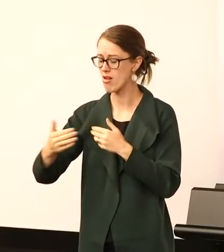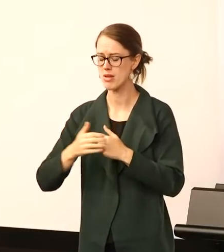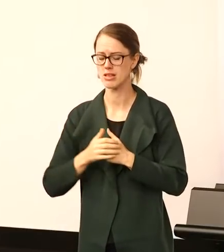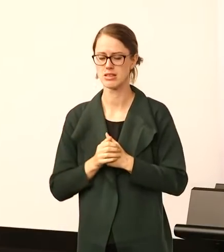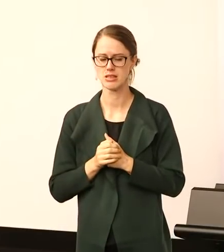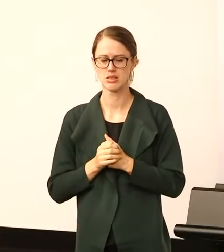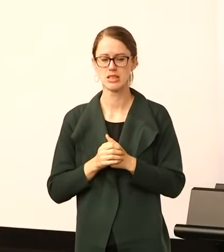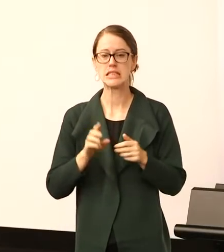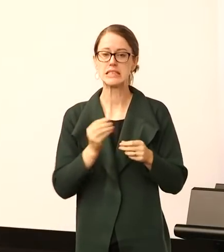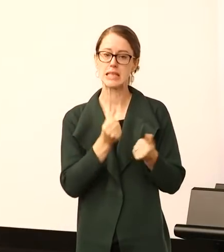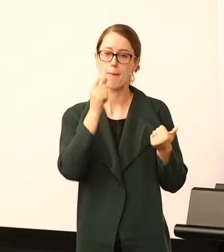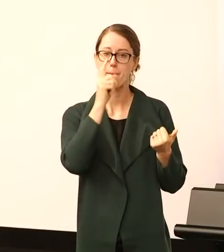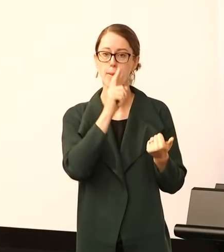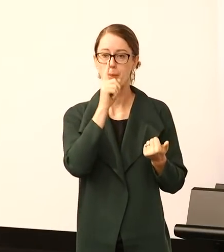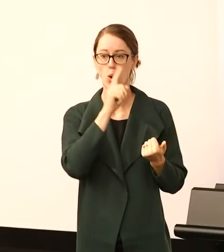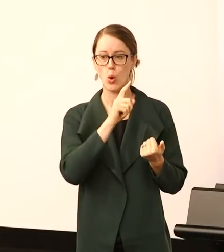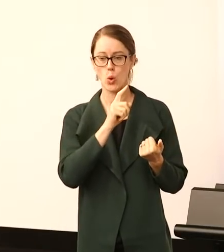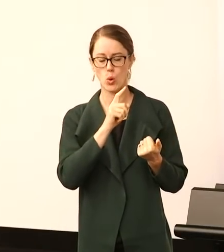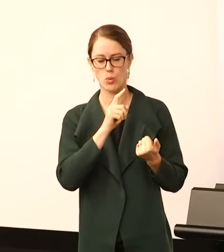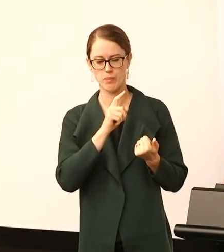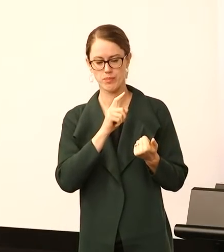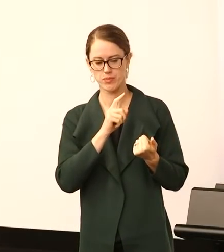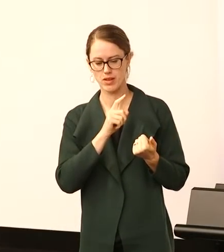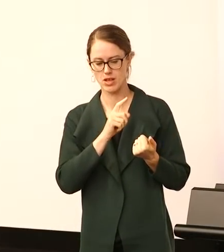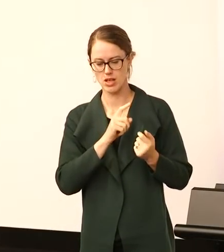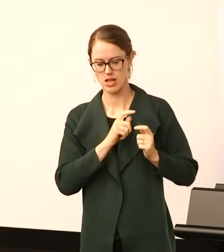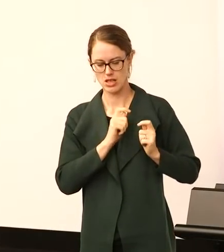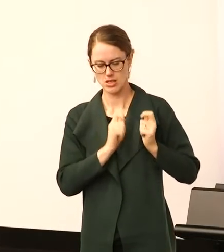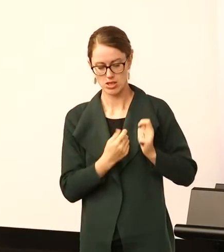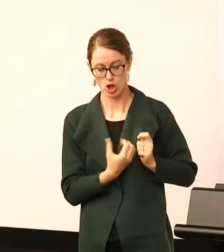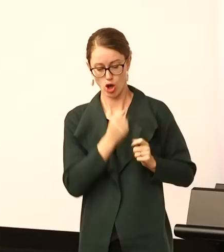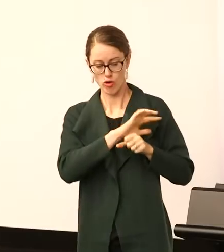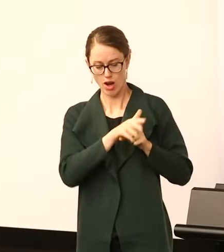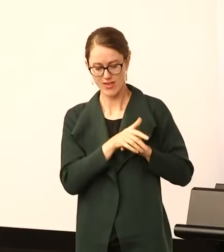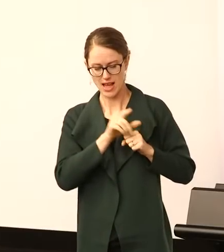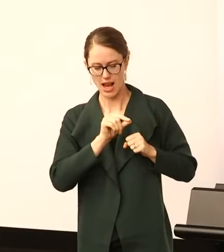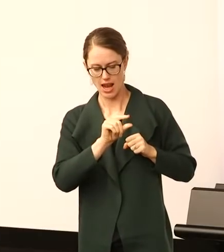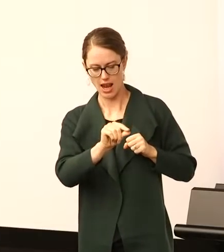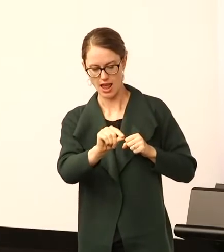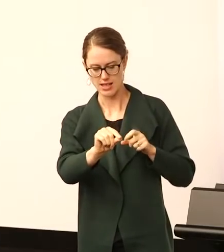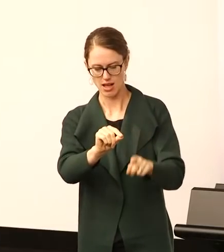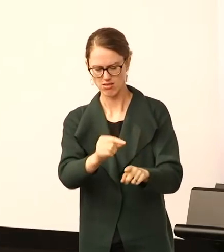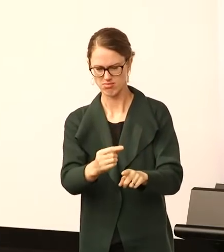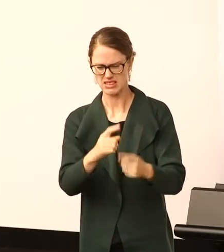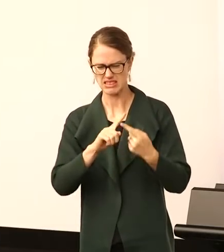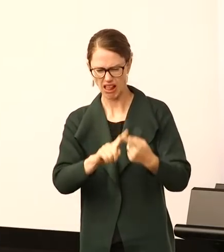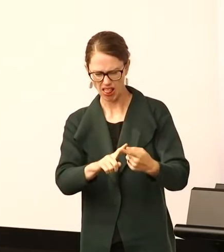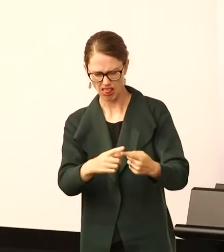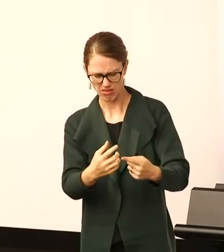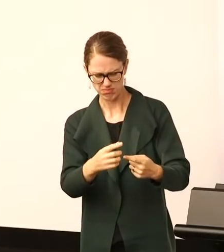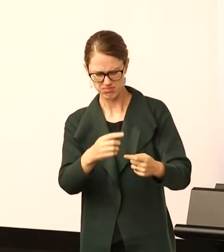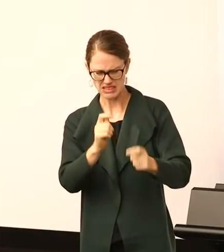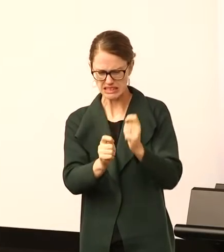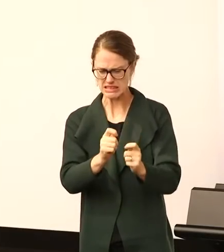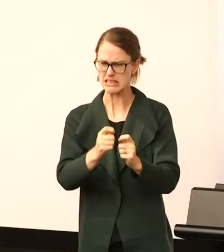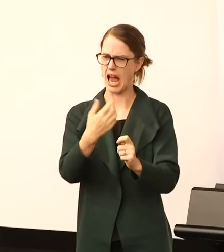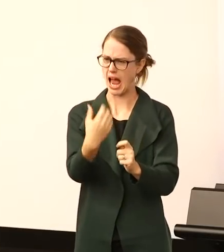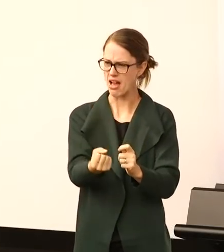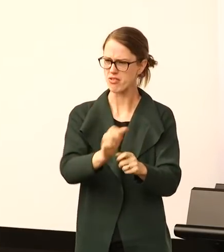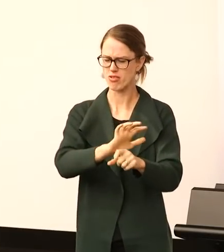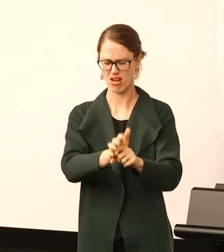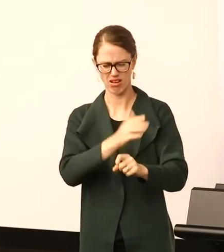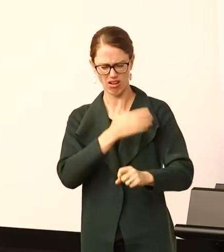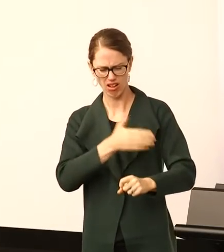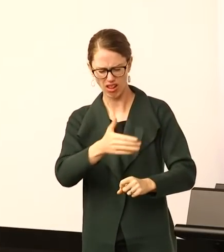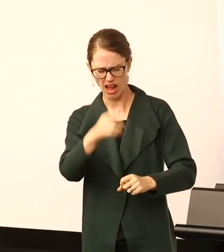that some people are testing positive quite a long way after they might have originally been infected. So there's that aspect of it, but